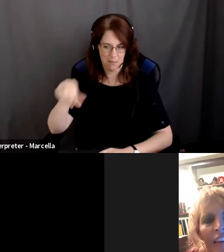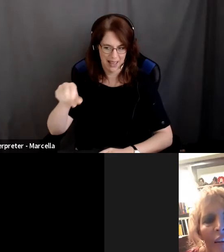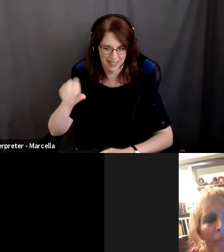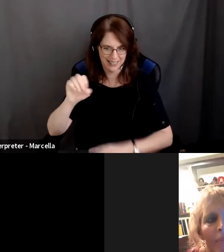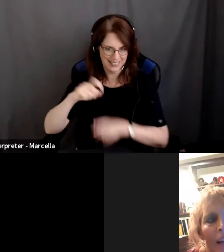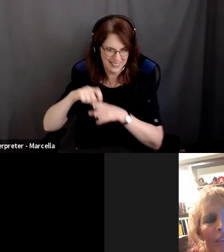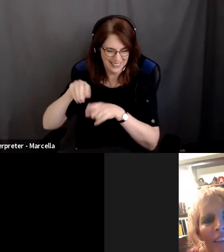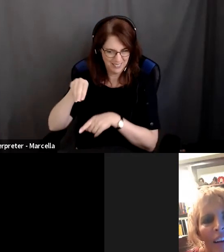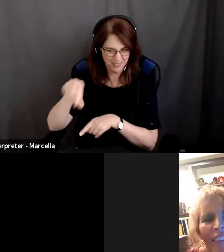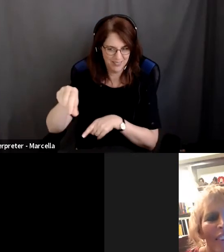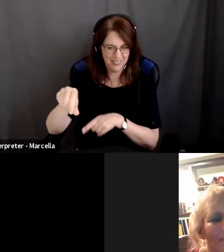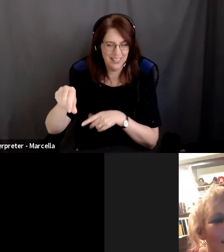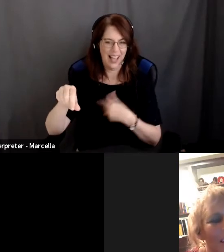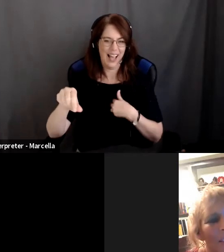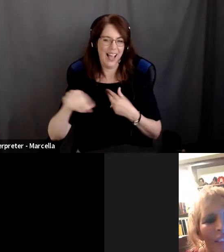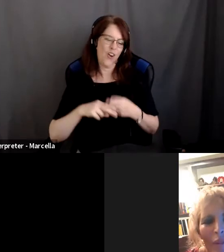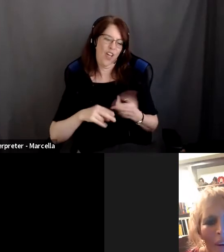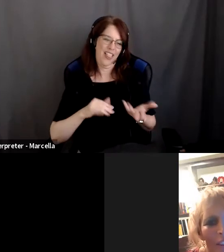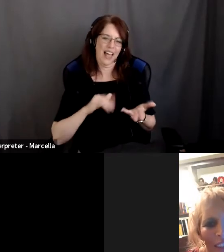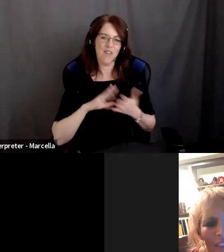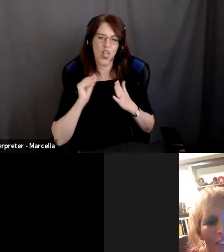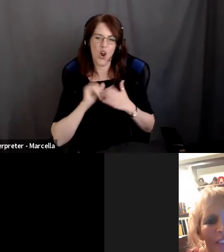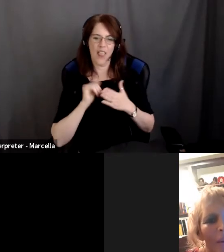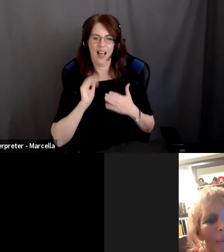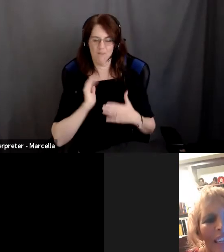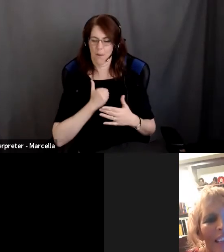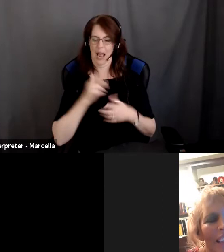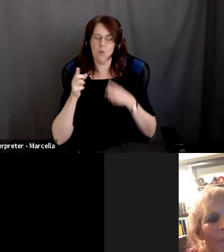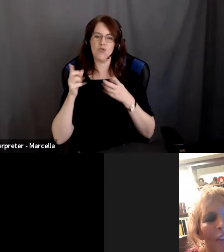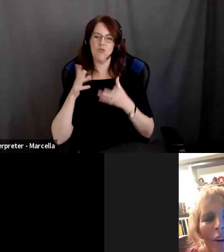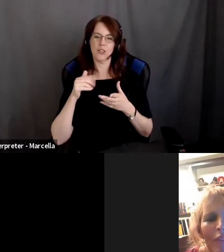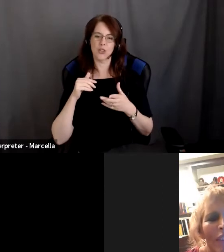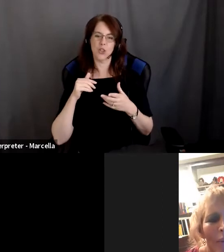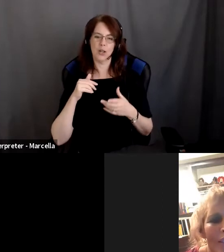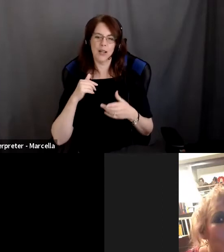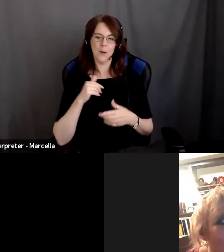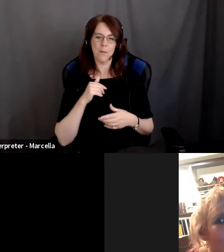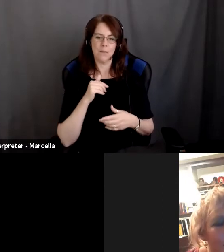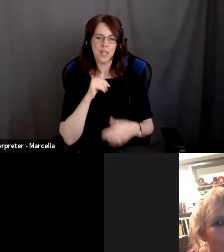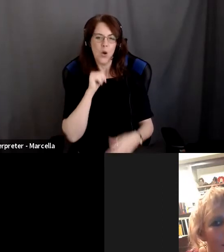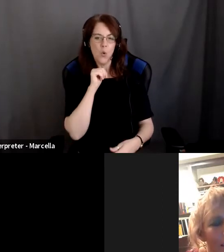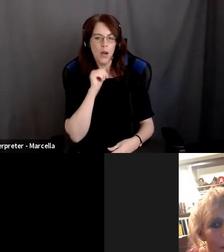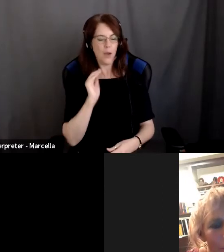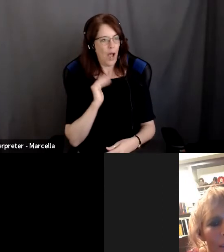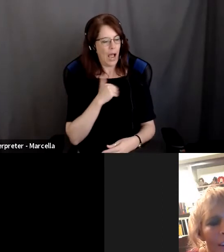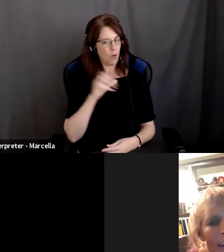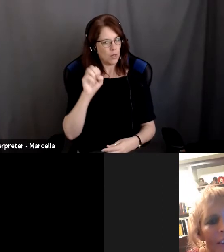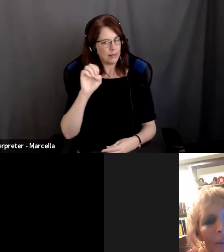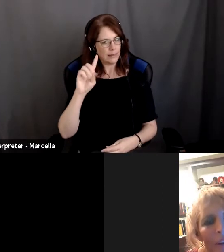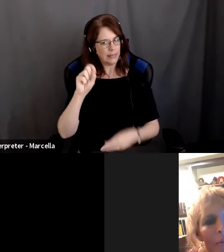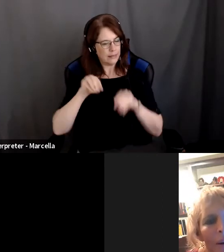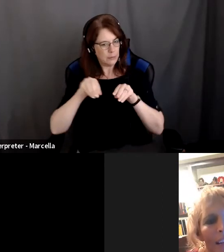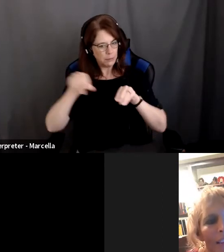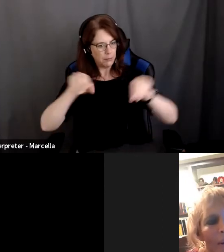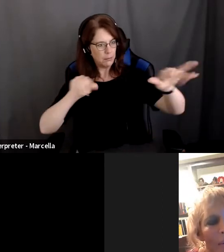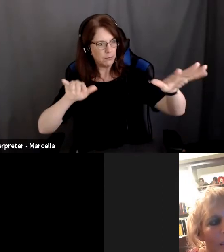seeds. I've learned that from our director. We don't always know where our seeds are going to go. We've had them